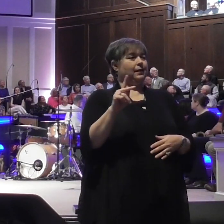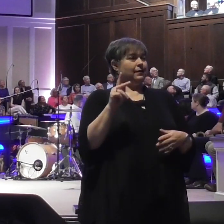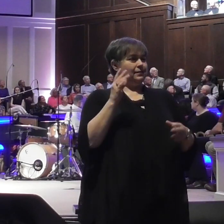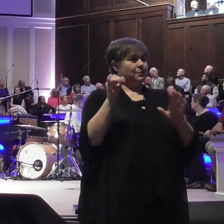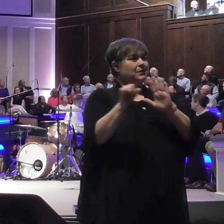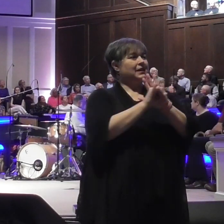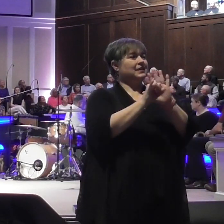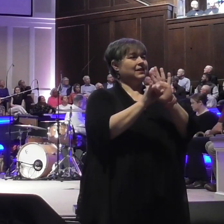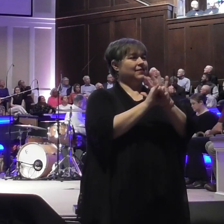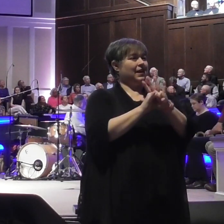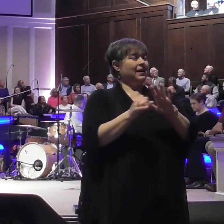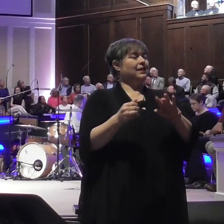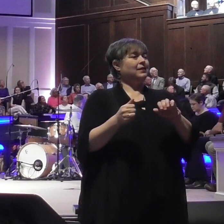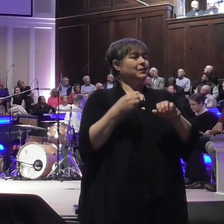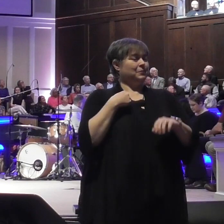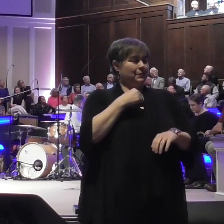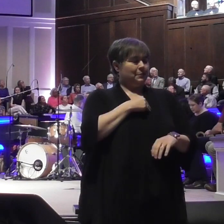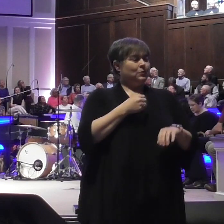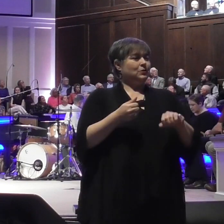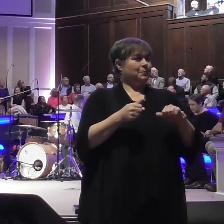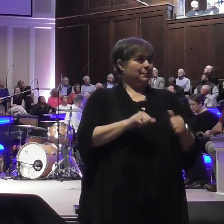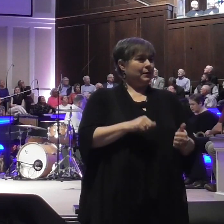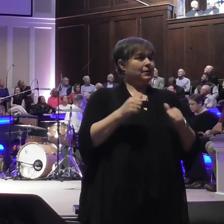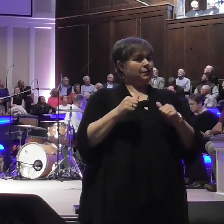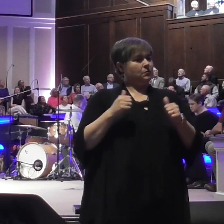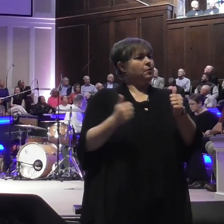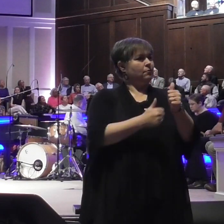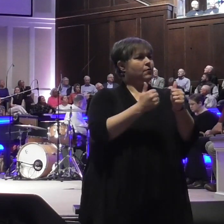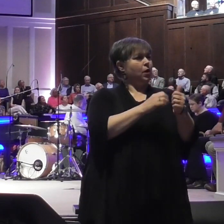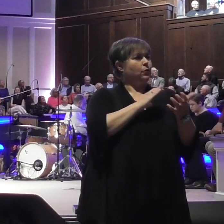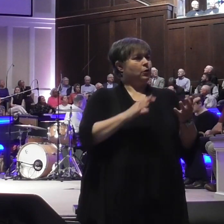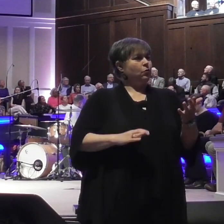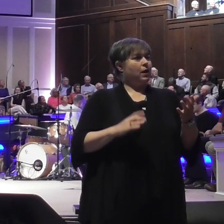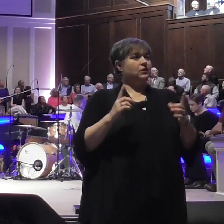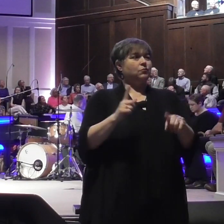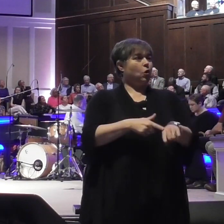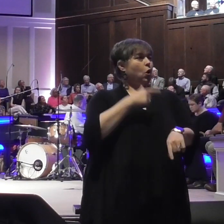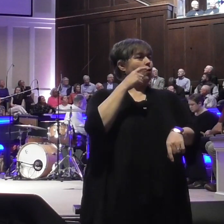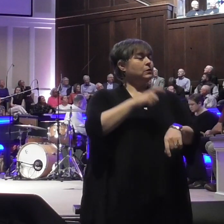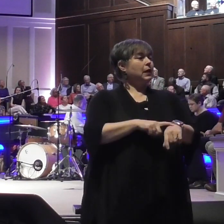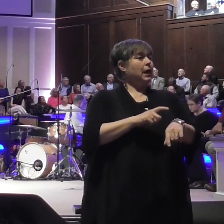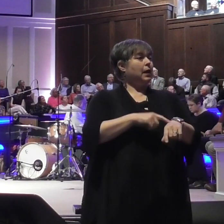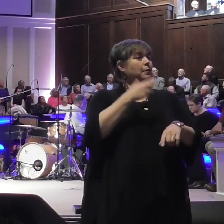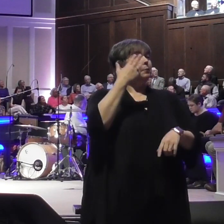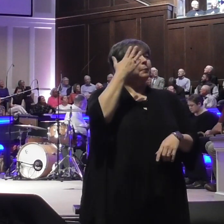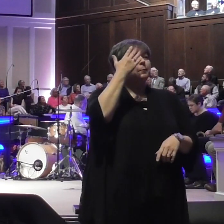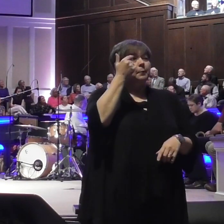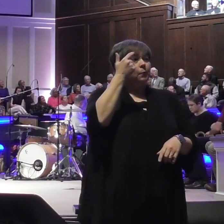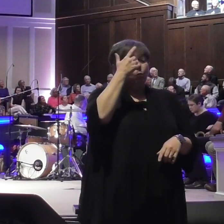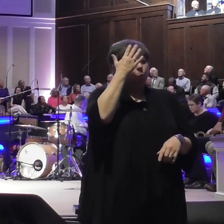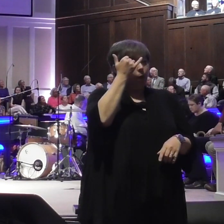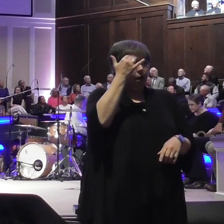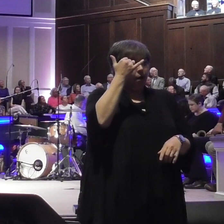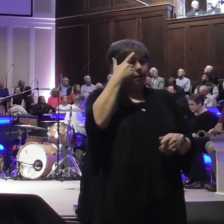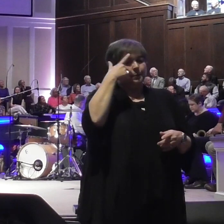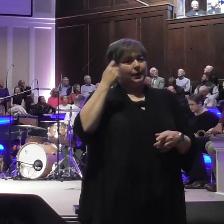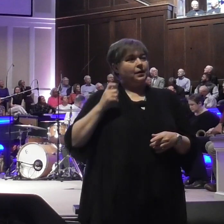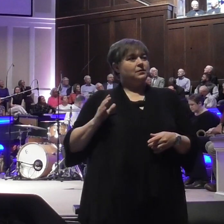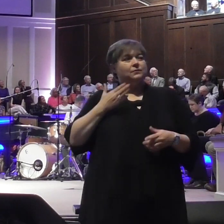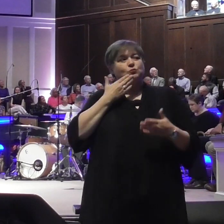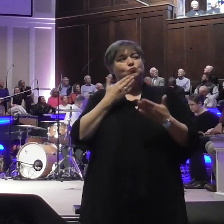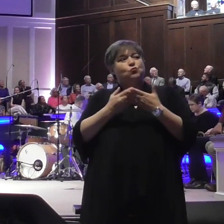through baptism. He's been following Christ for a long time, and one of the reasons he's been following Christ is because he's had good